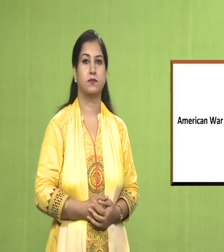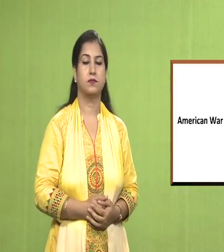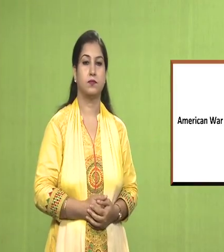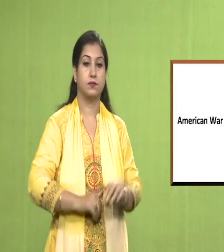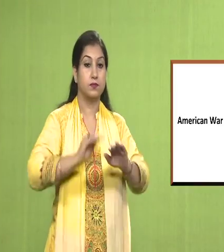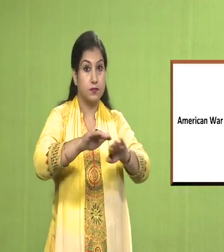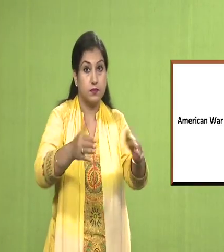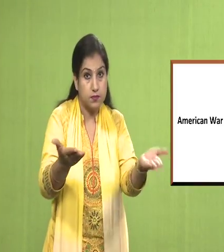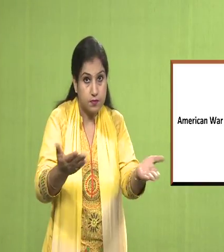Dear learners,